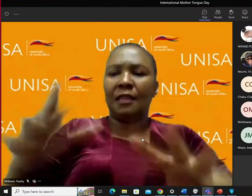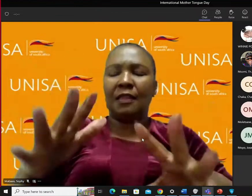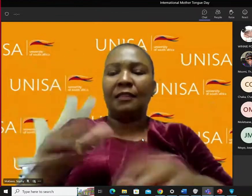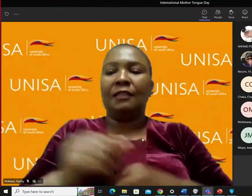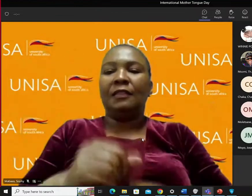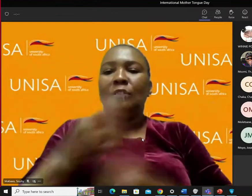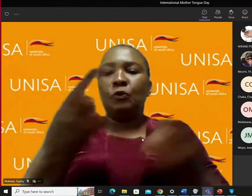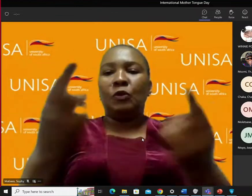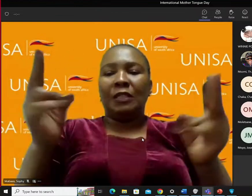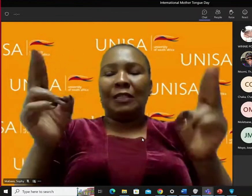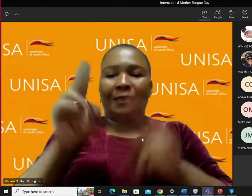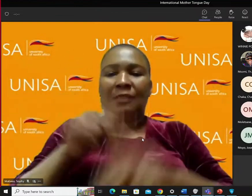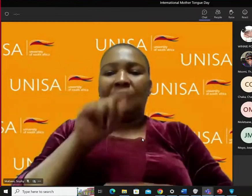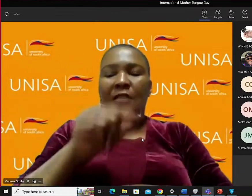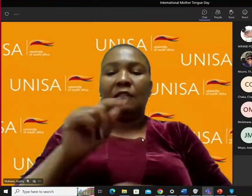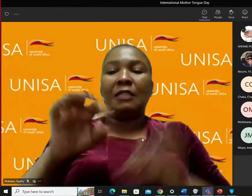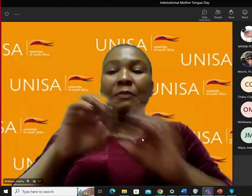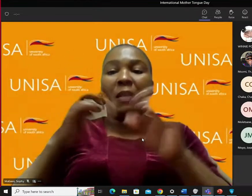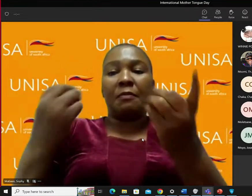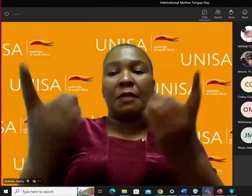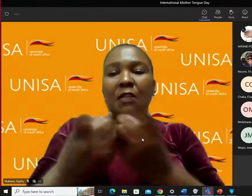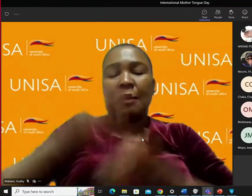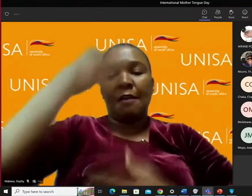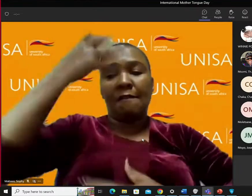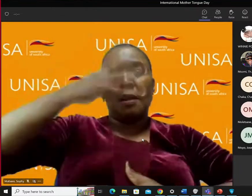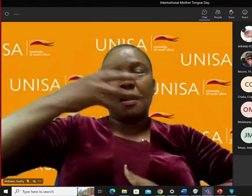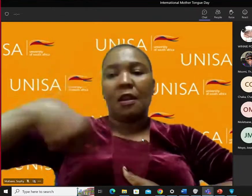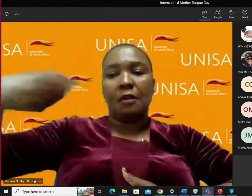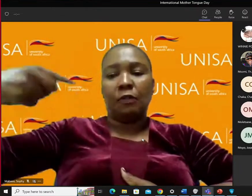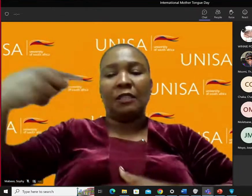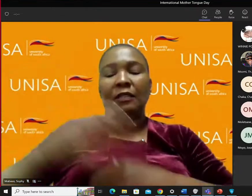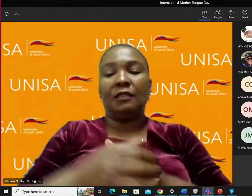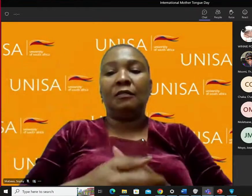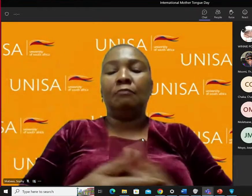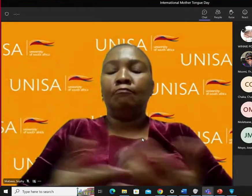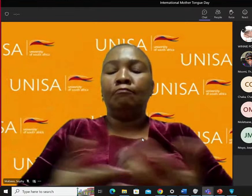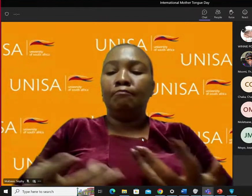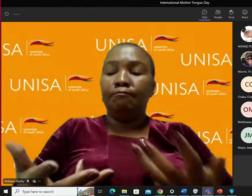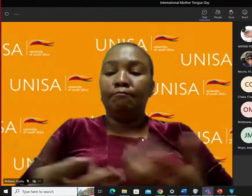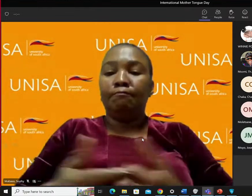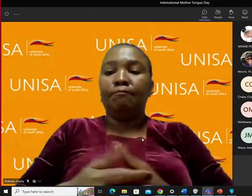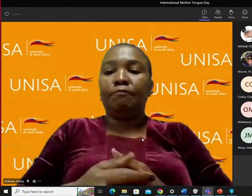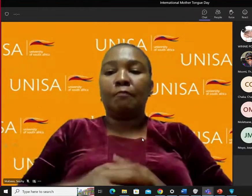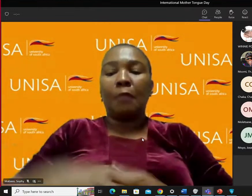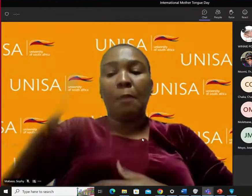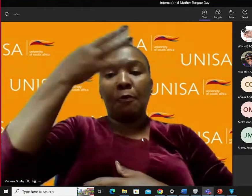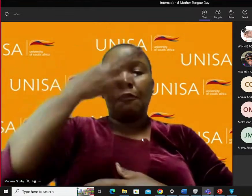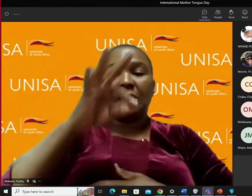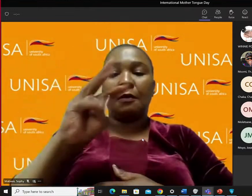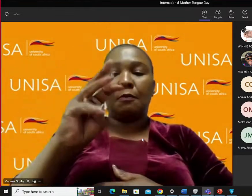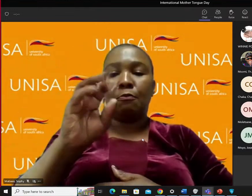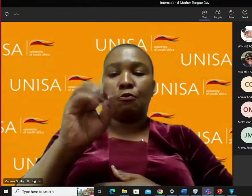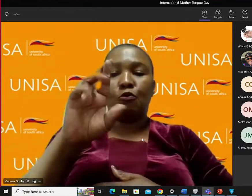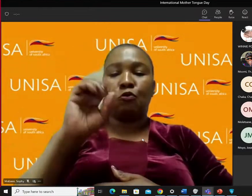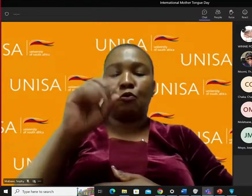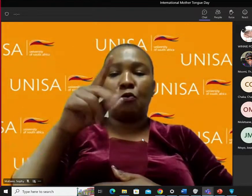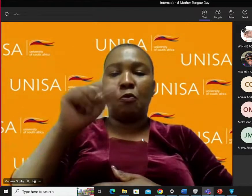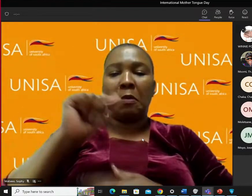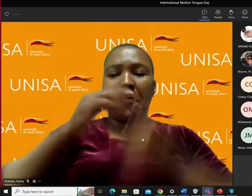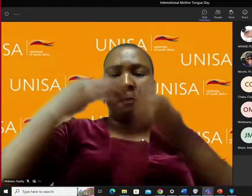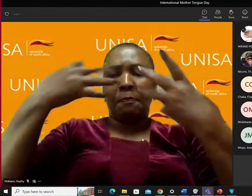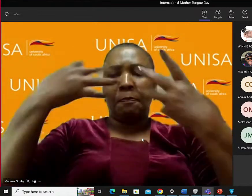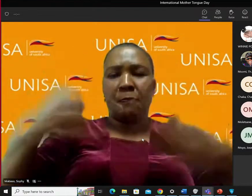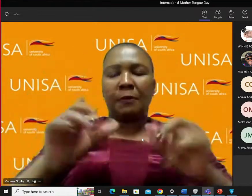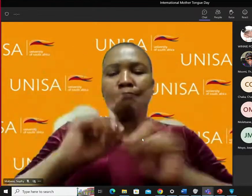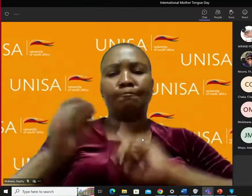and specifically in the Department of African Languages. Prof. Moropa just spoke about the fact